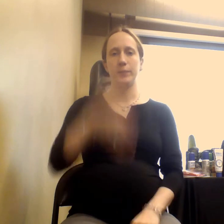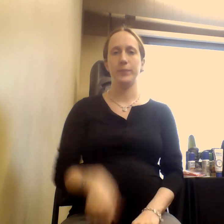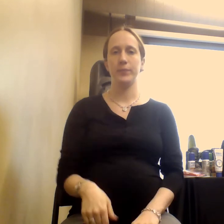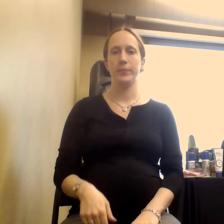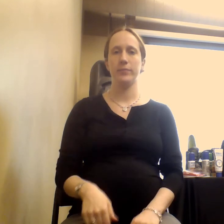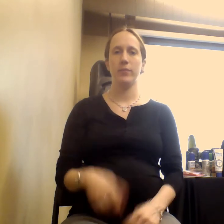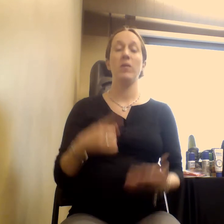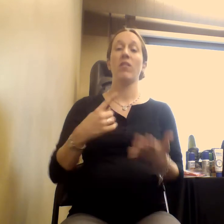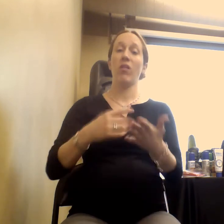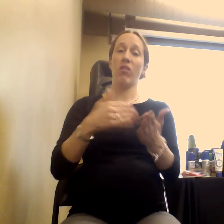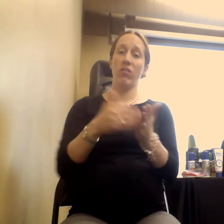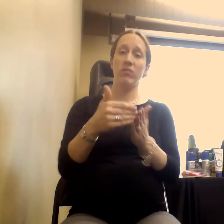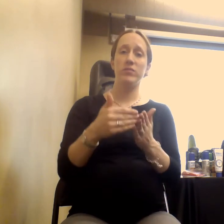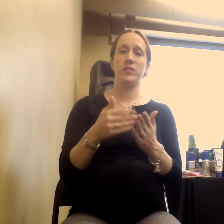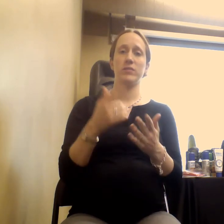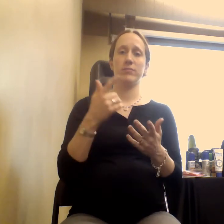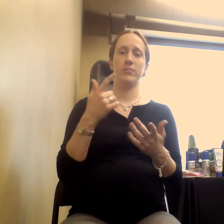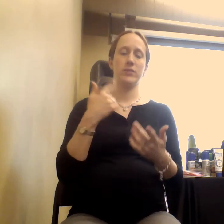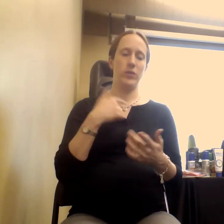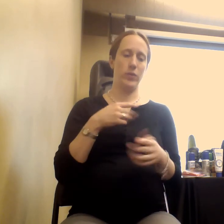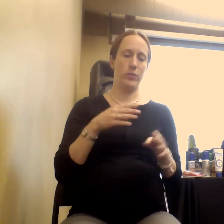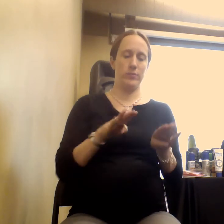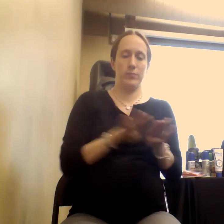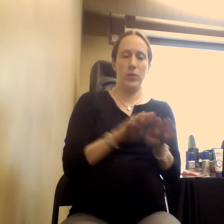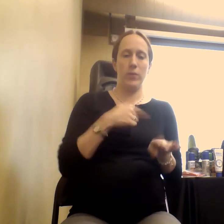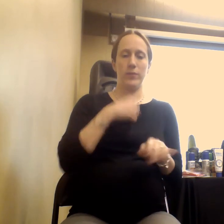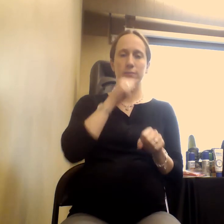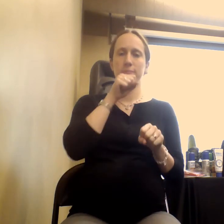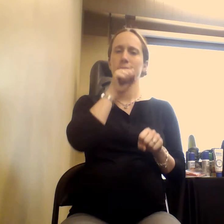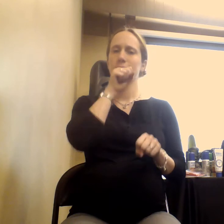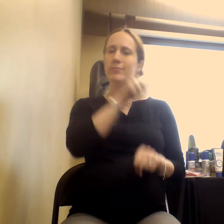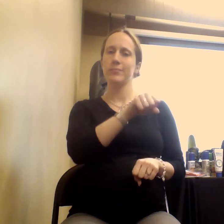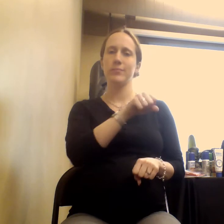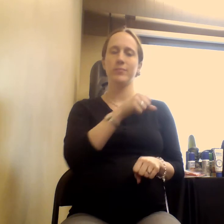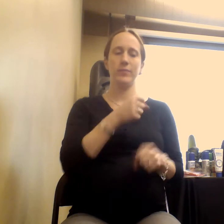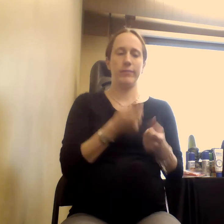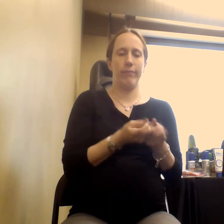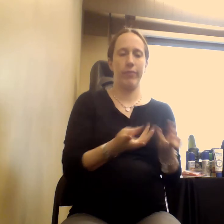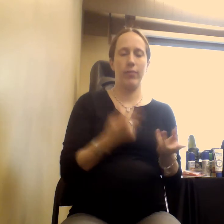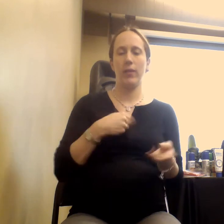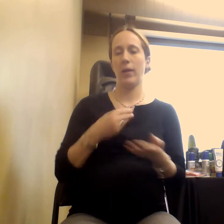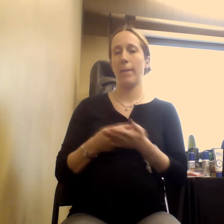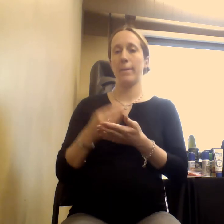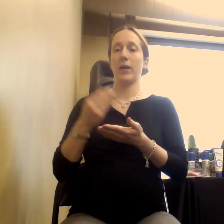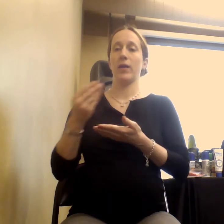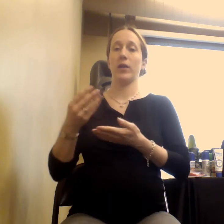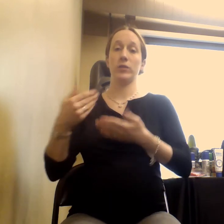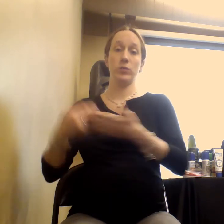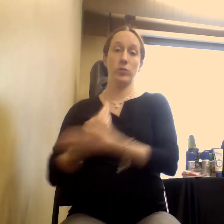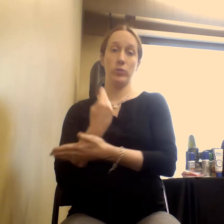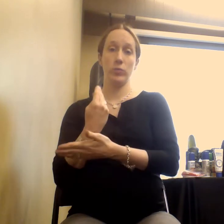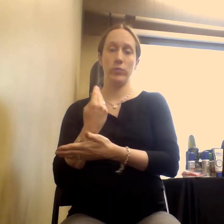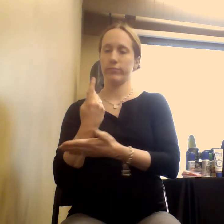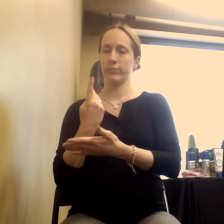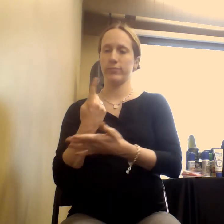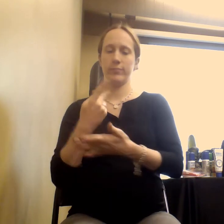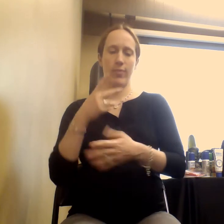now? I wish I could have some magic dust and fix yours, but we'll just go look at different boots. Right? That's the way that it